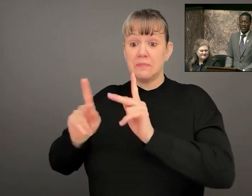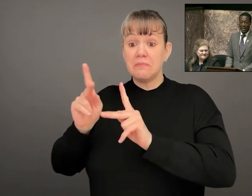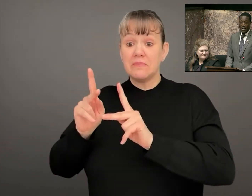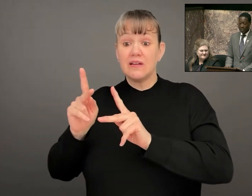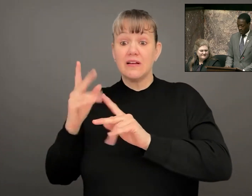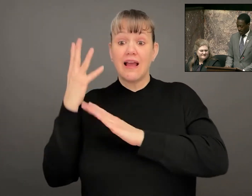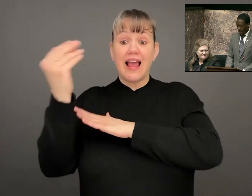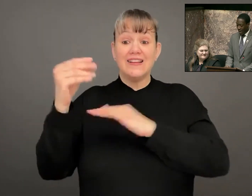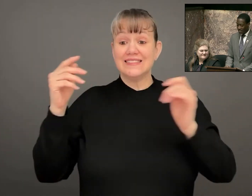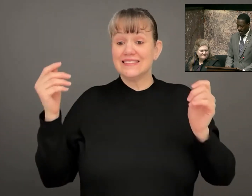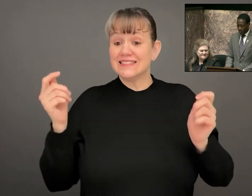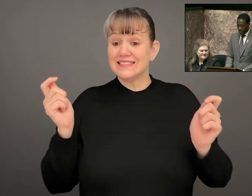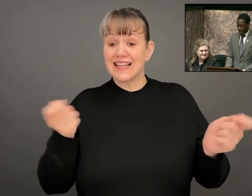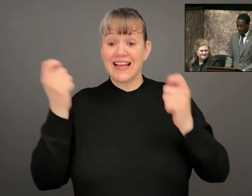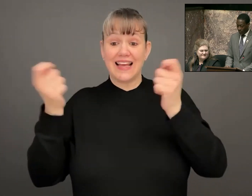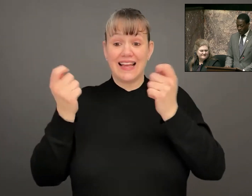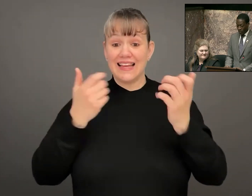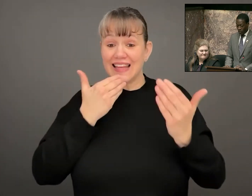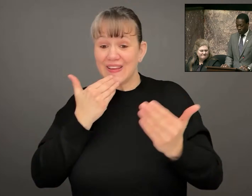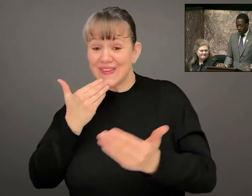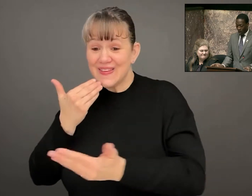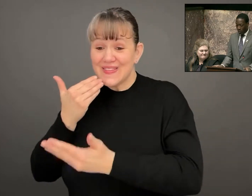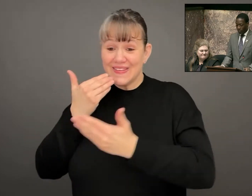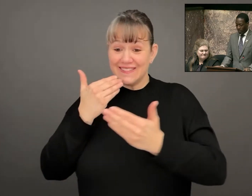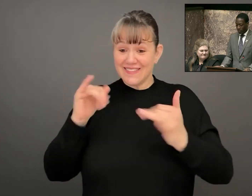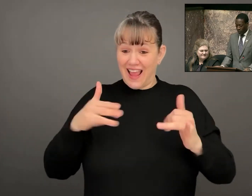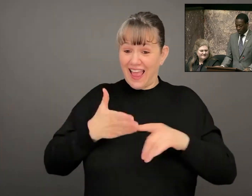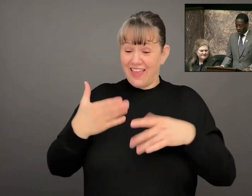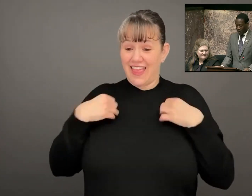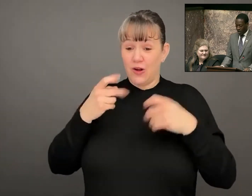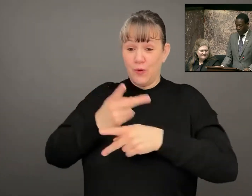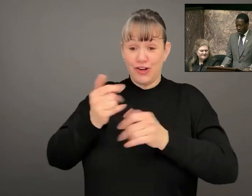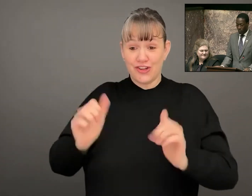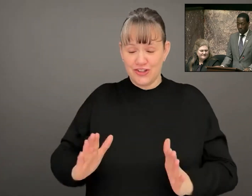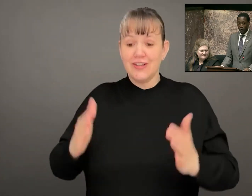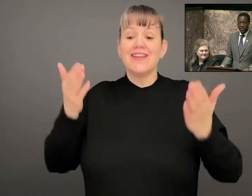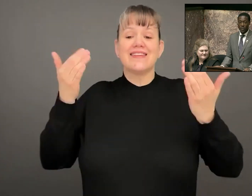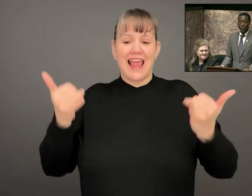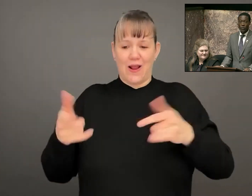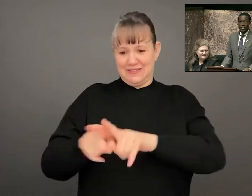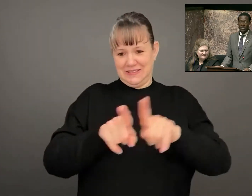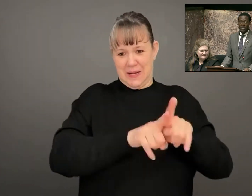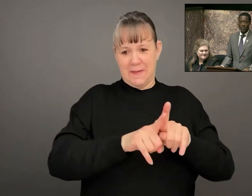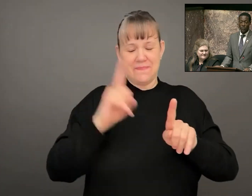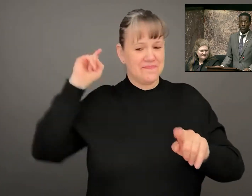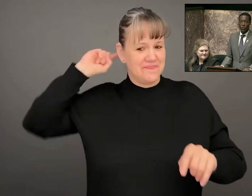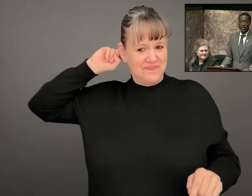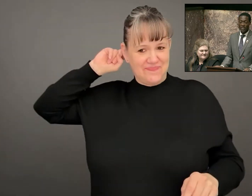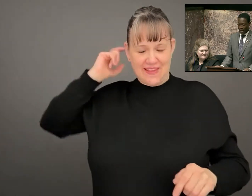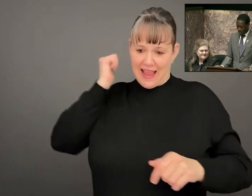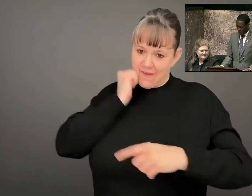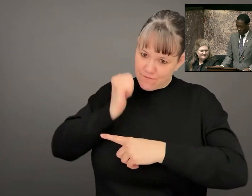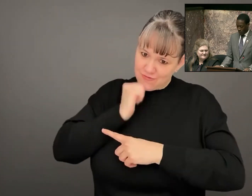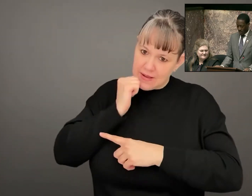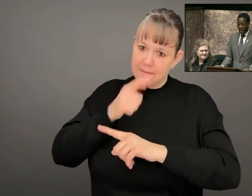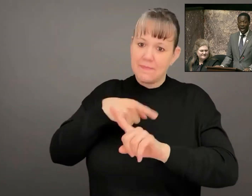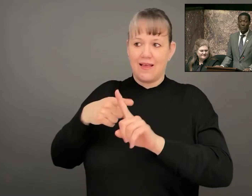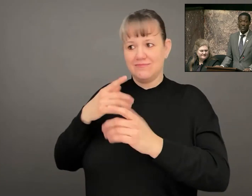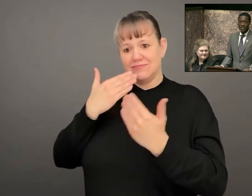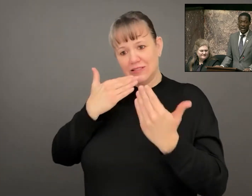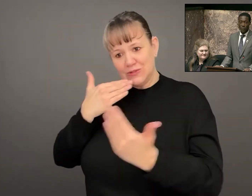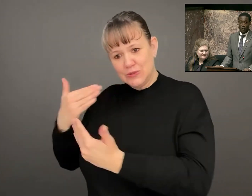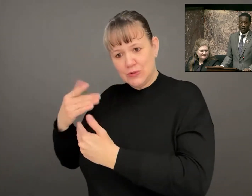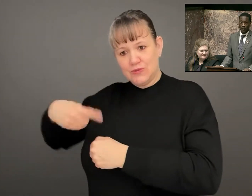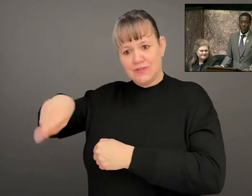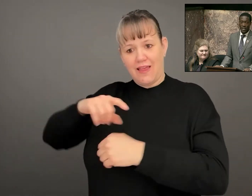appreciation today and every day. To all of our frontline healthcare workers, we see you, we thank you, and